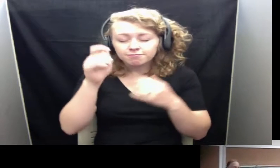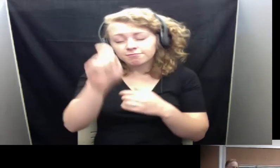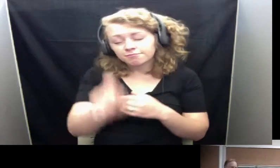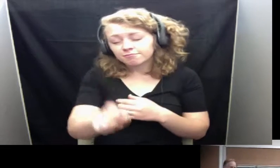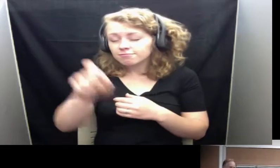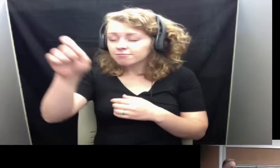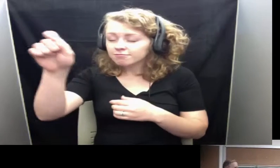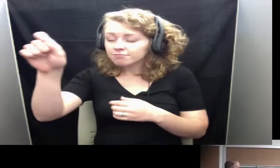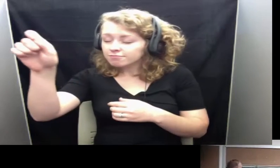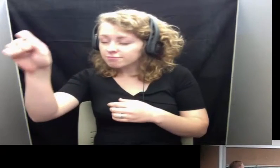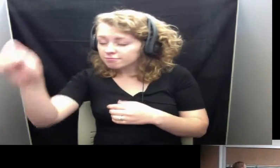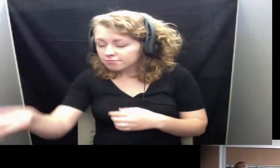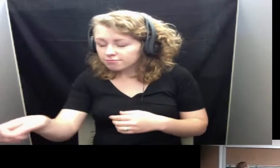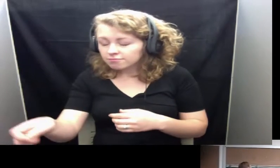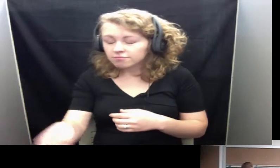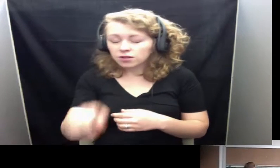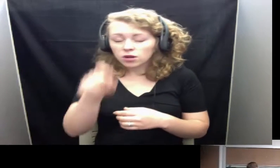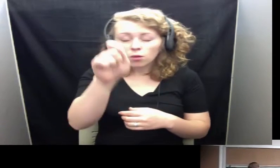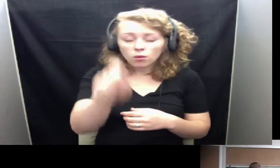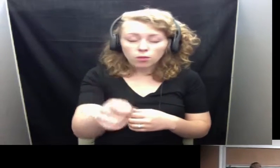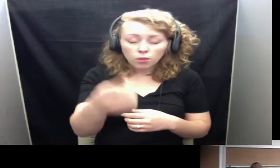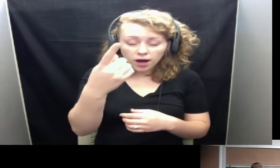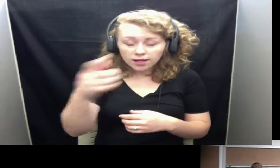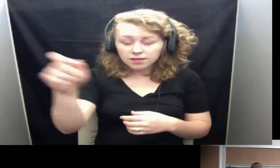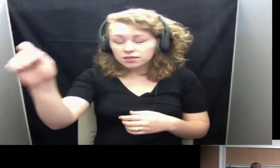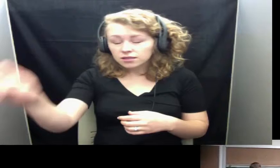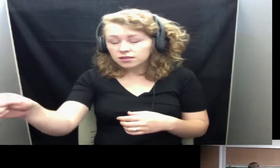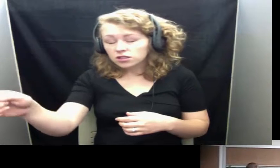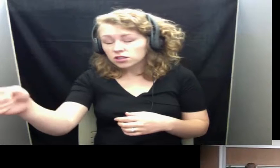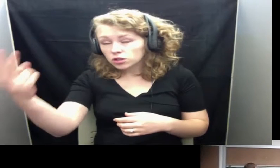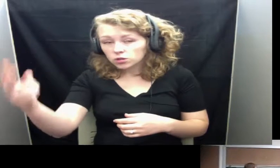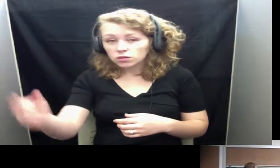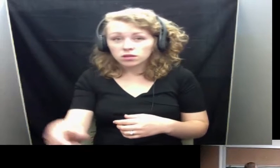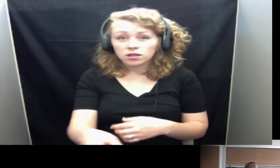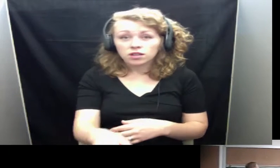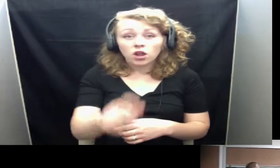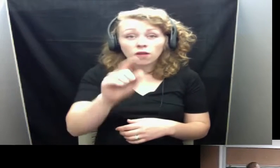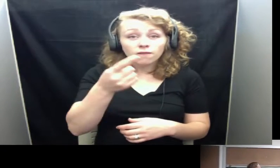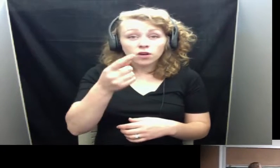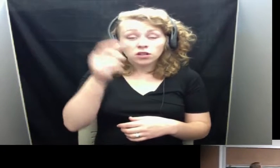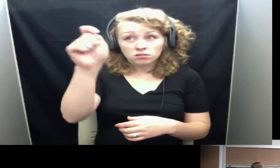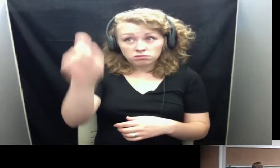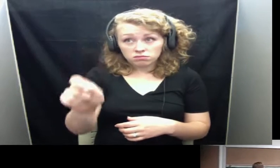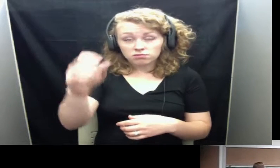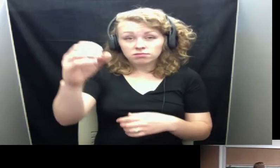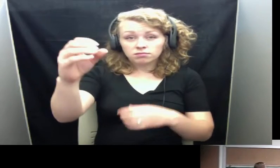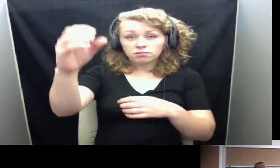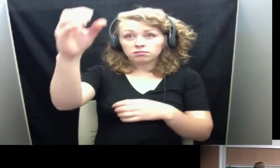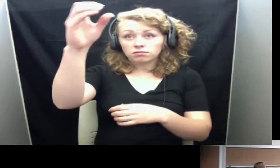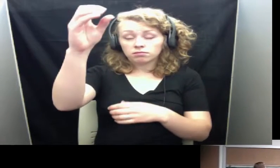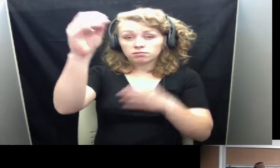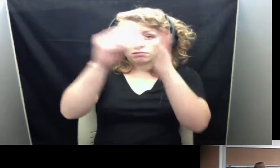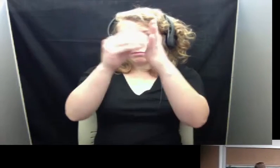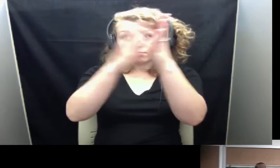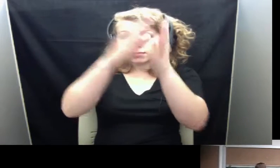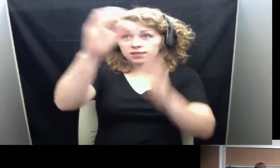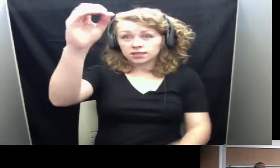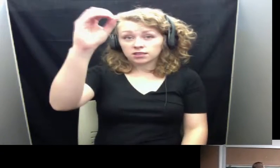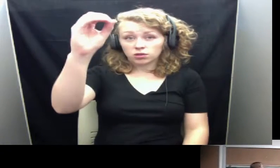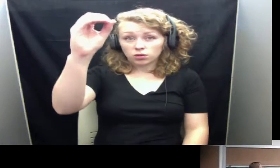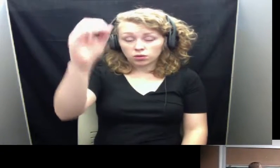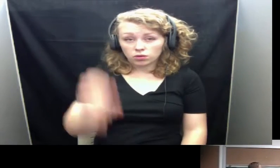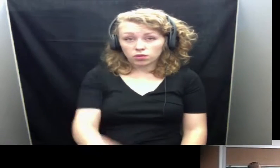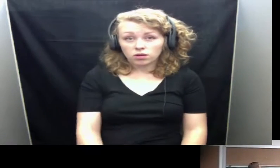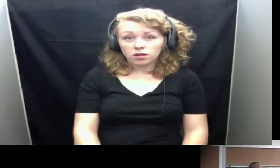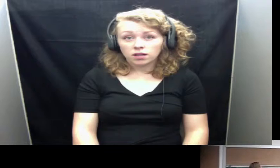okay, there's 1 point, and you put 0 above that. Then, arbitrarily, anywhere to the right of that, you